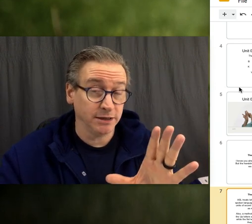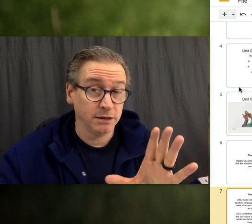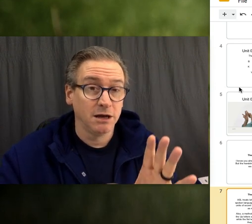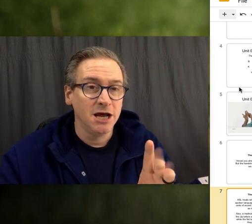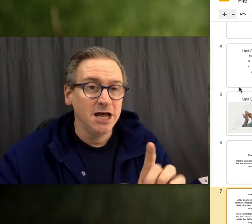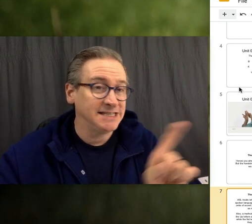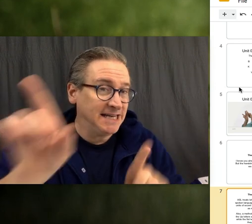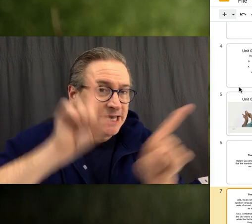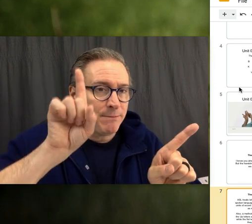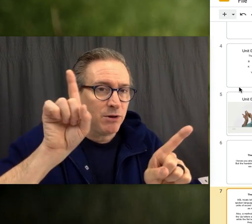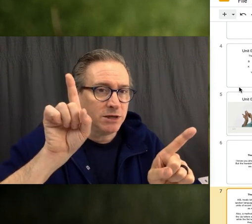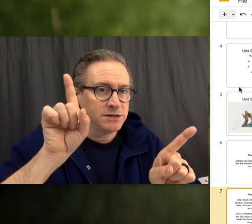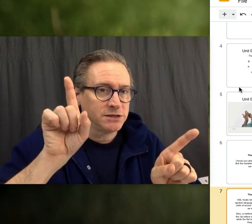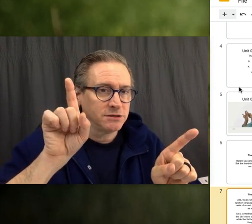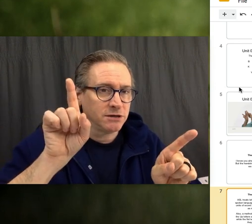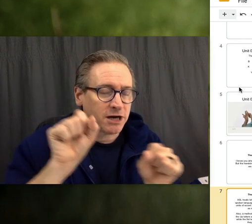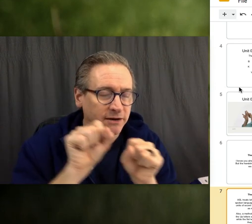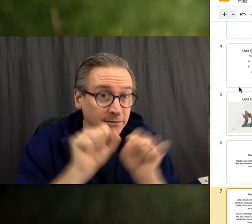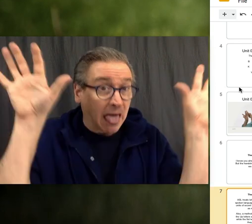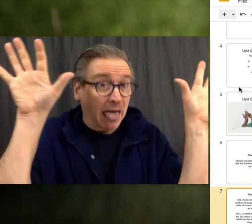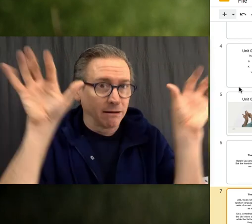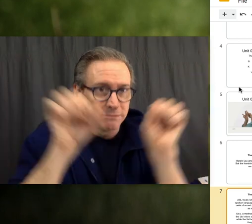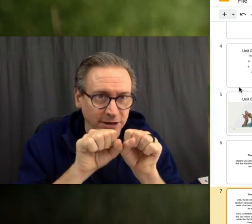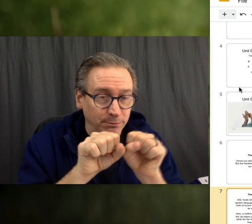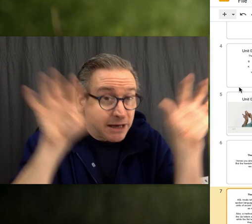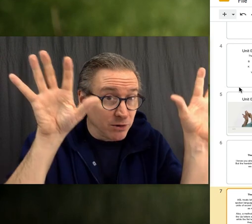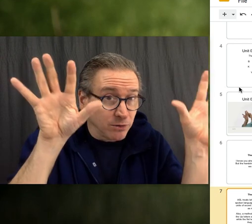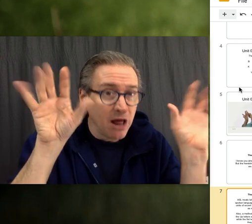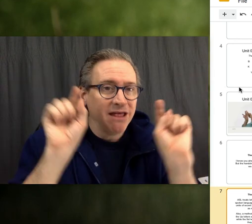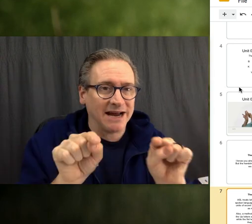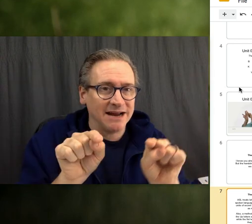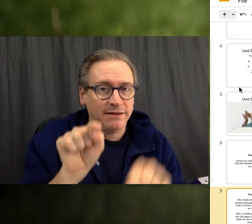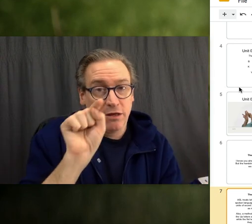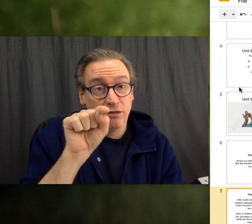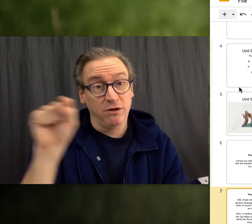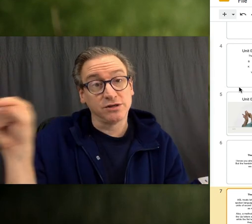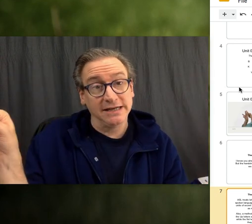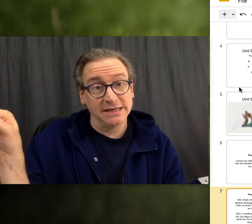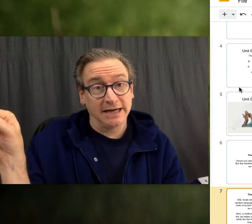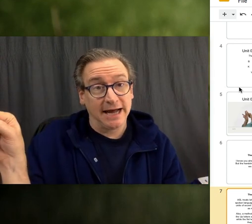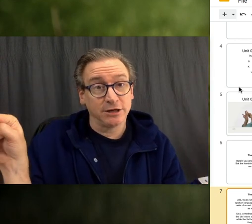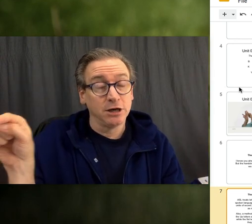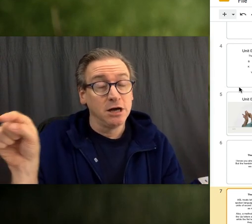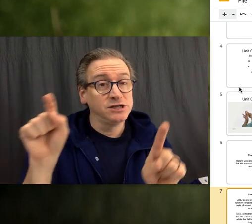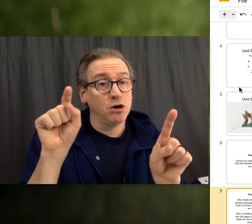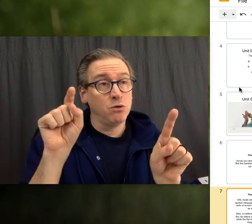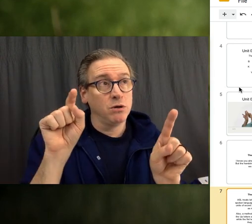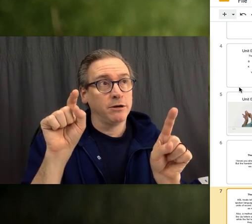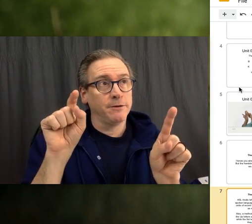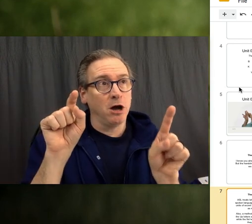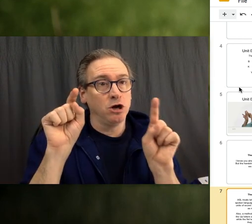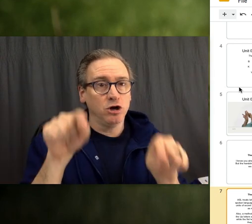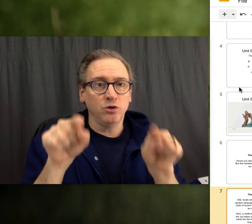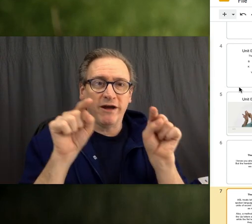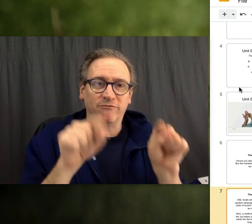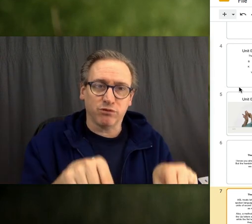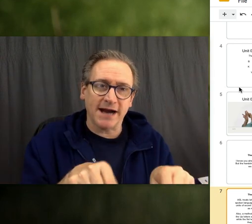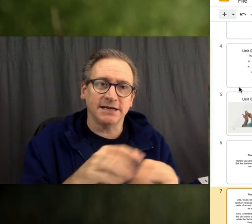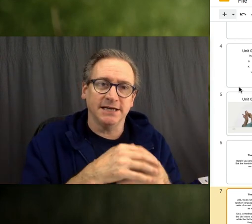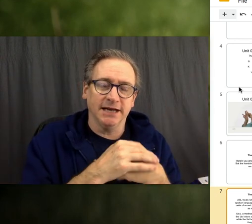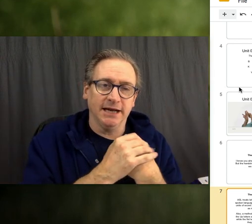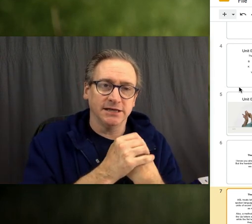quickly. Sticky uppy ones are kind of like, peekaboo, that kind of thing. Those are easy to catch. So a good way